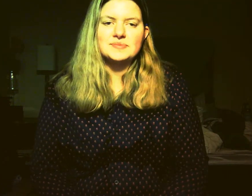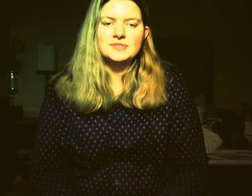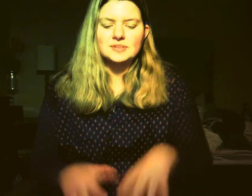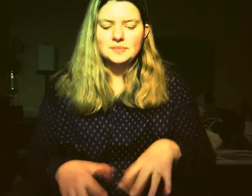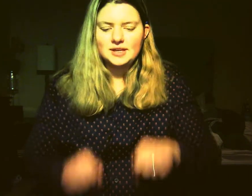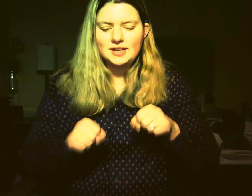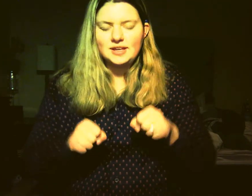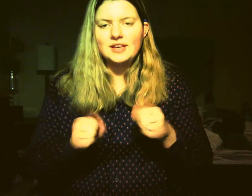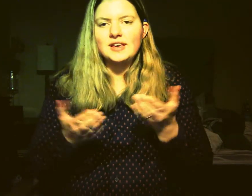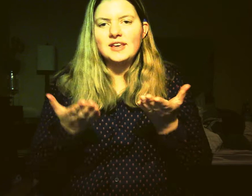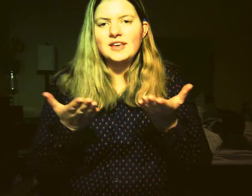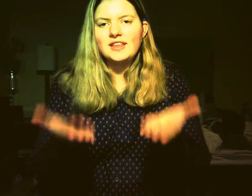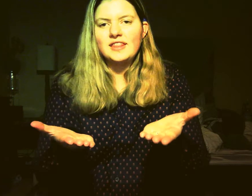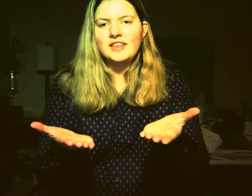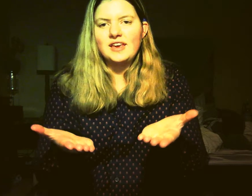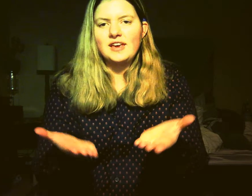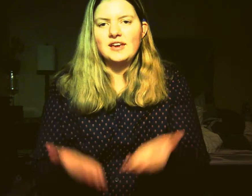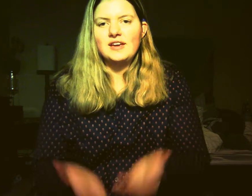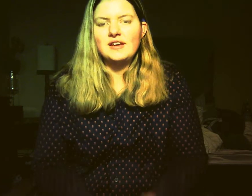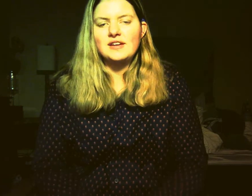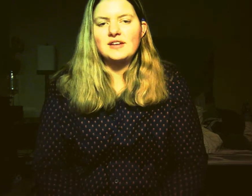take me there